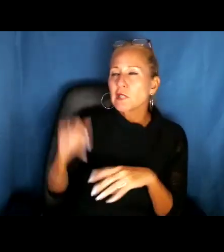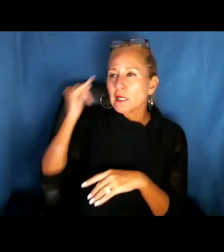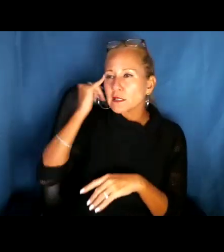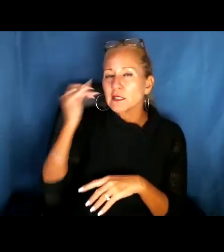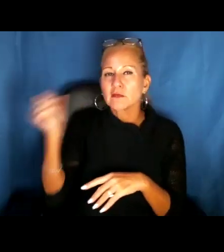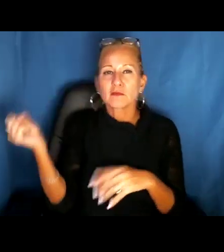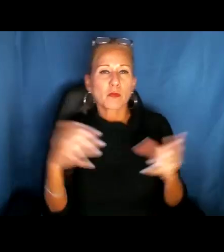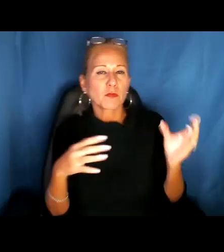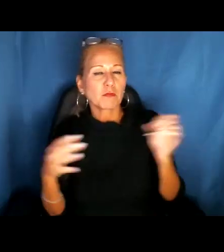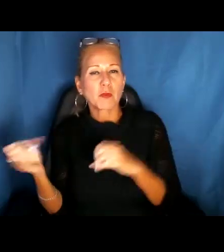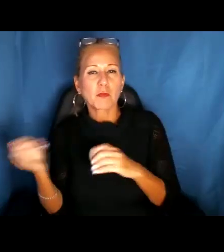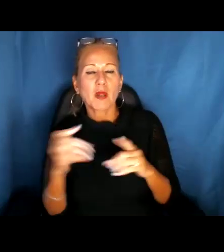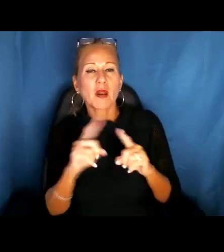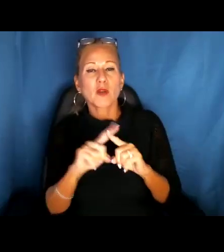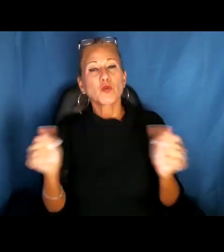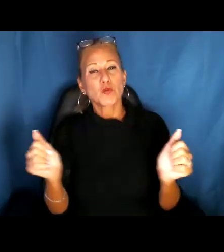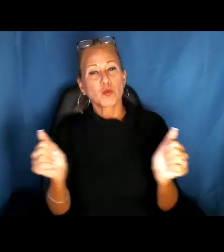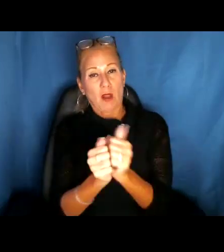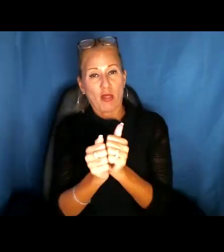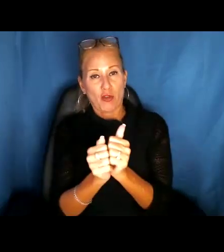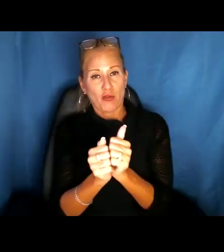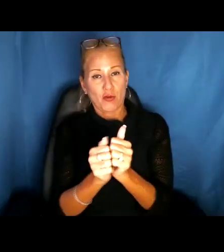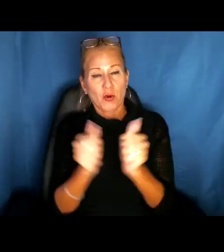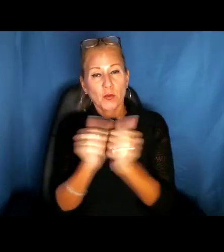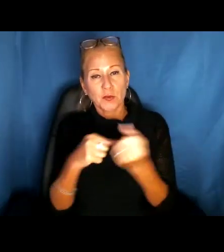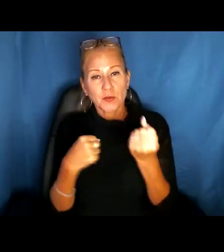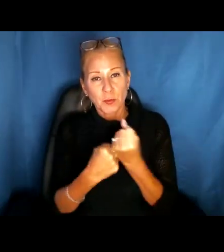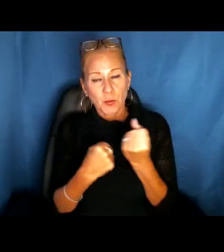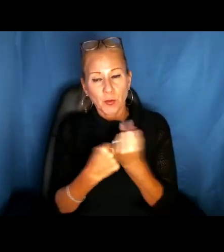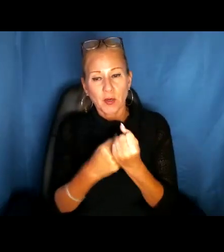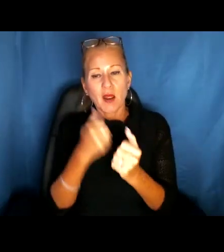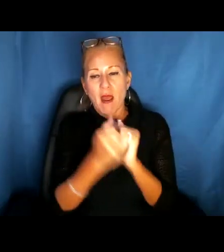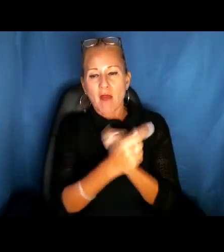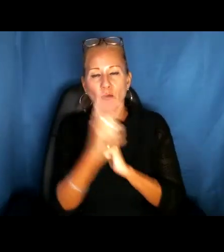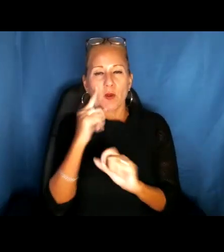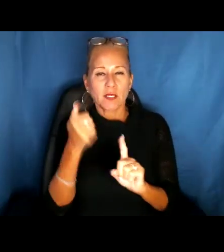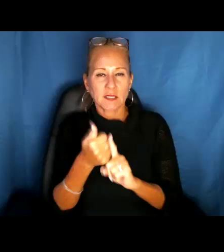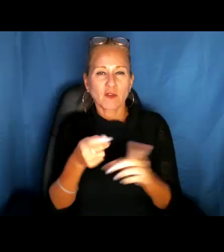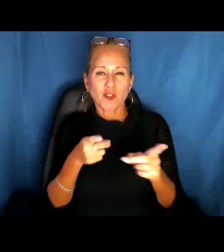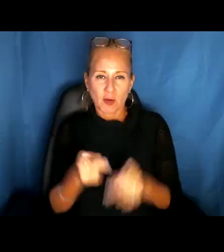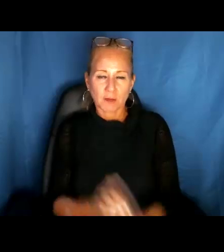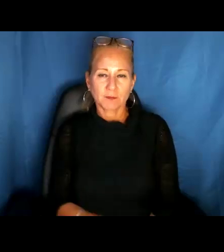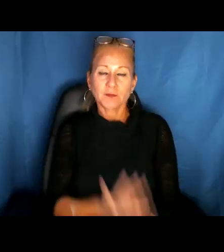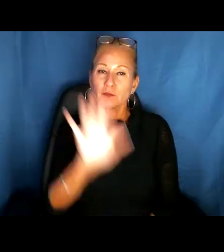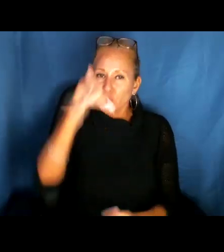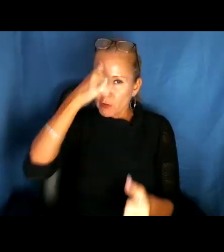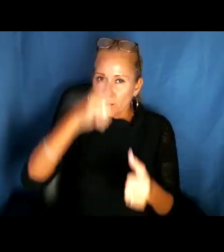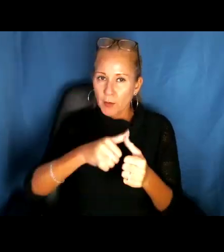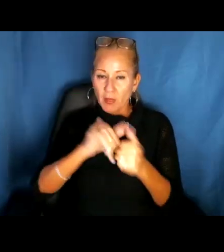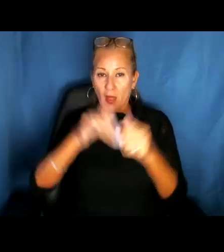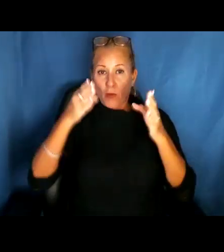off of your consumer. But together, with that support, everyone can self-direct. And remember